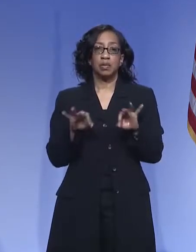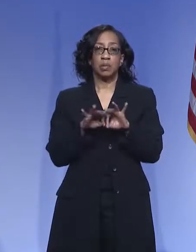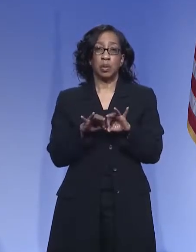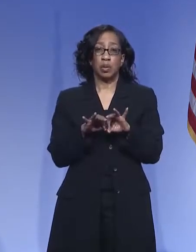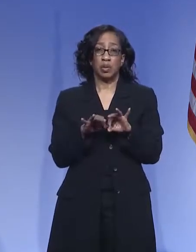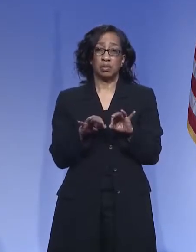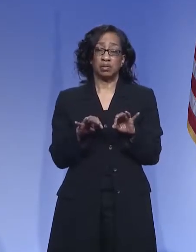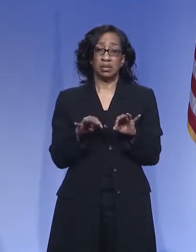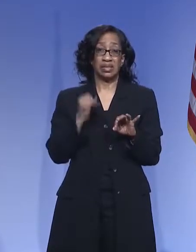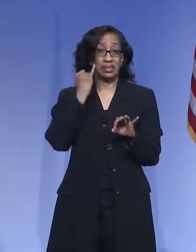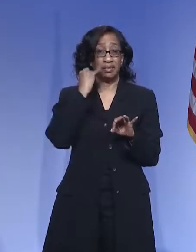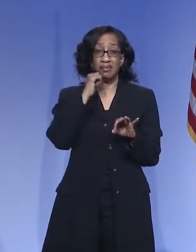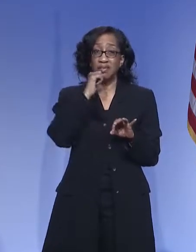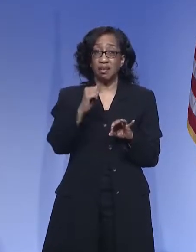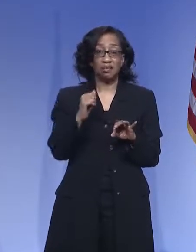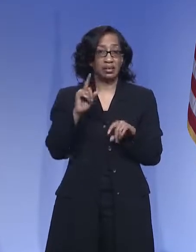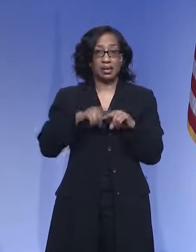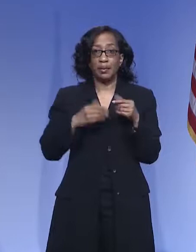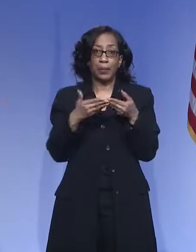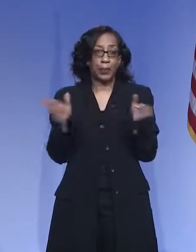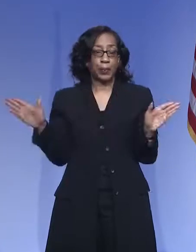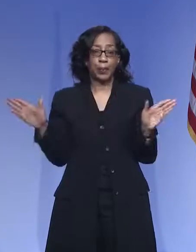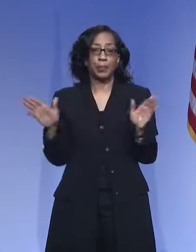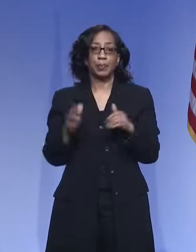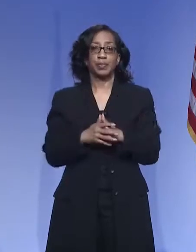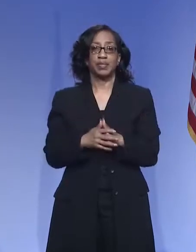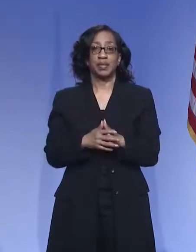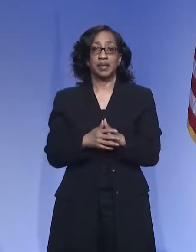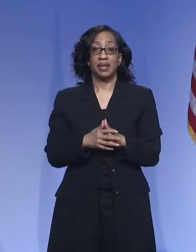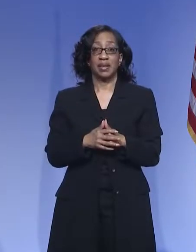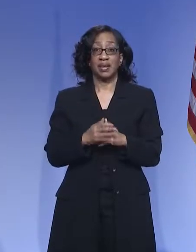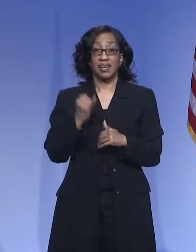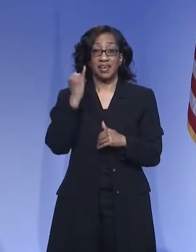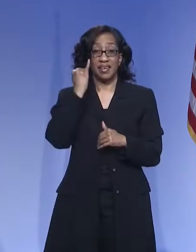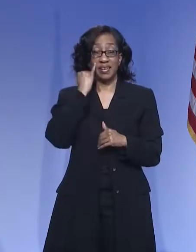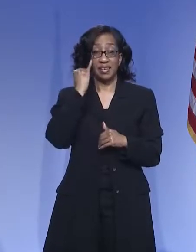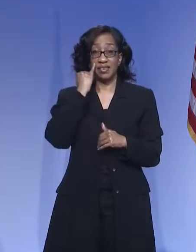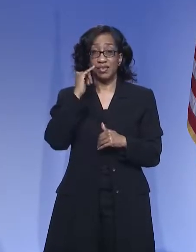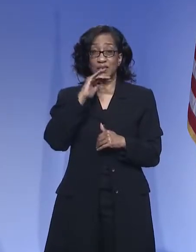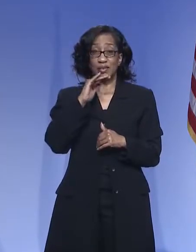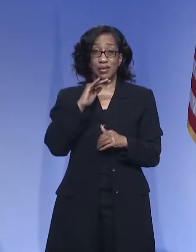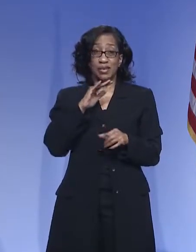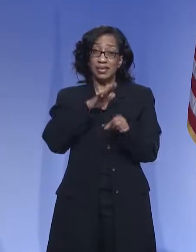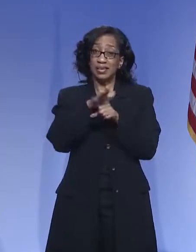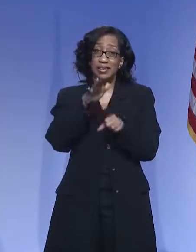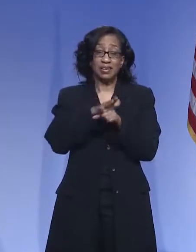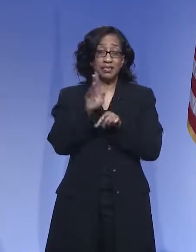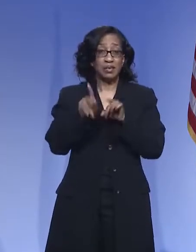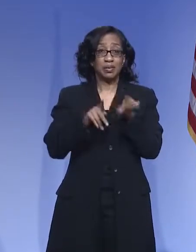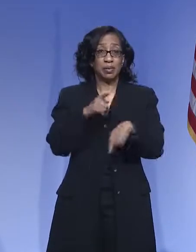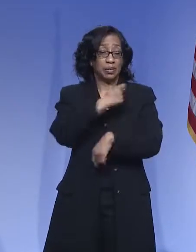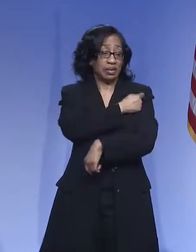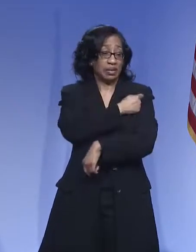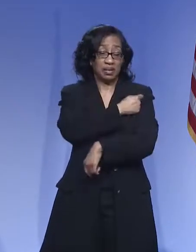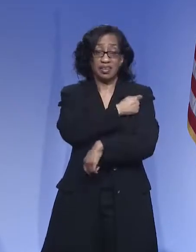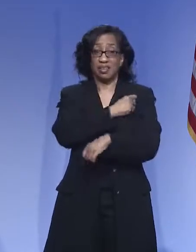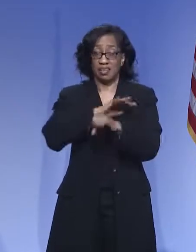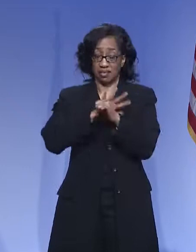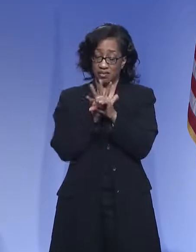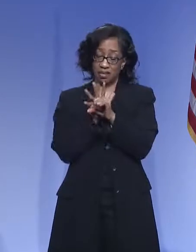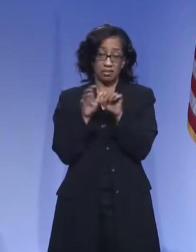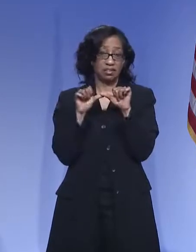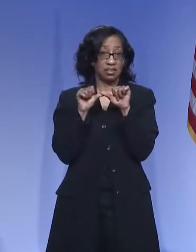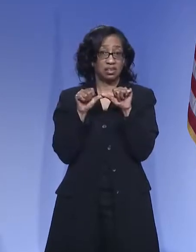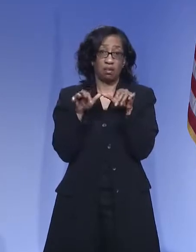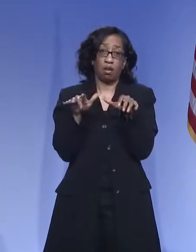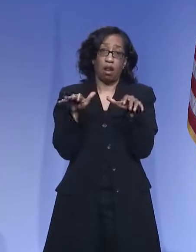opening up more widely. If we don't ever get to the levels of immunization necessary, the virus will still be transmitting too freely